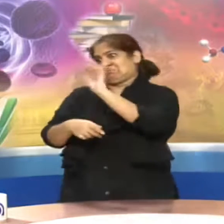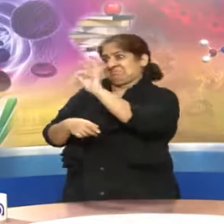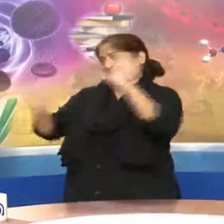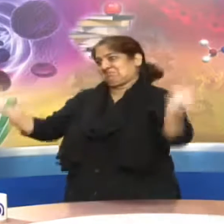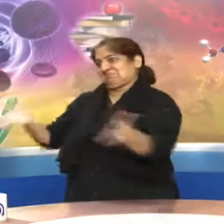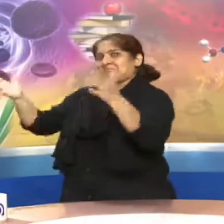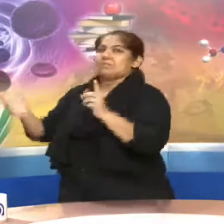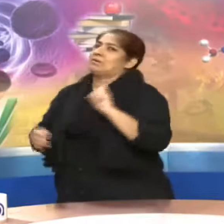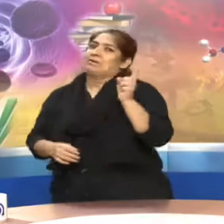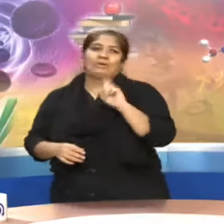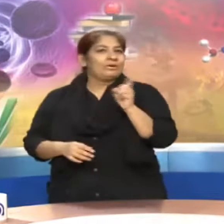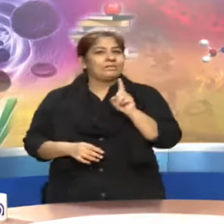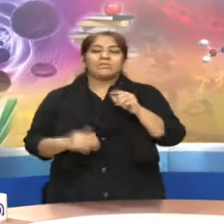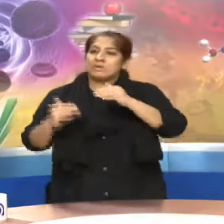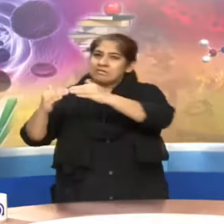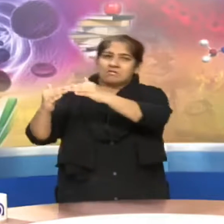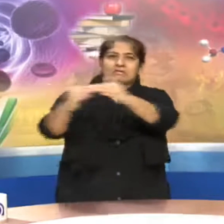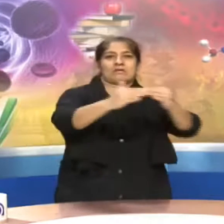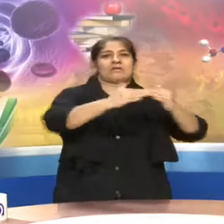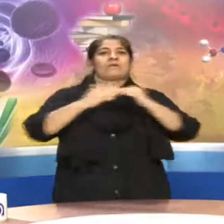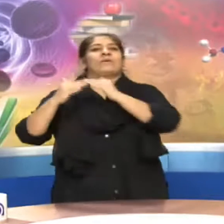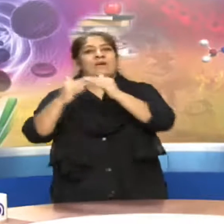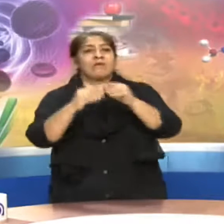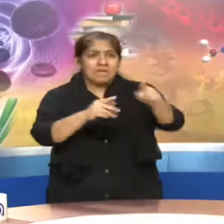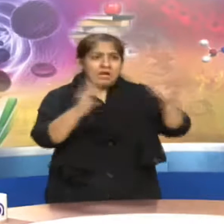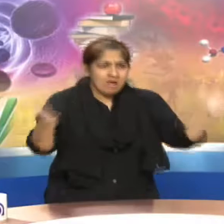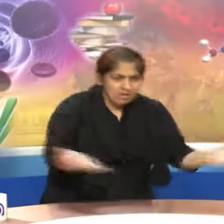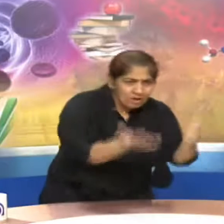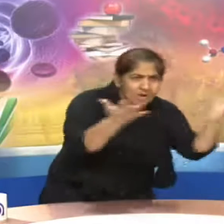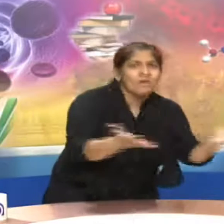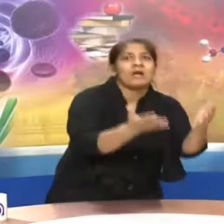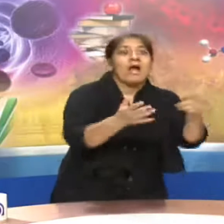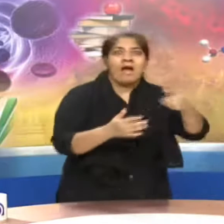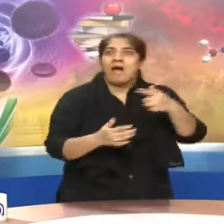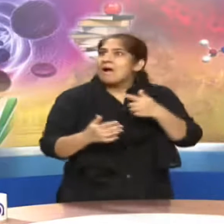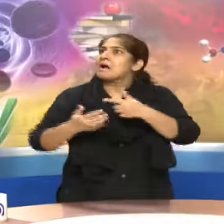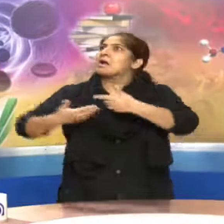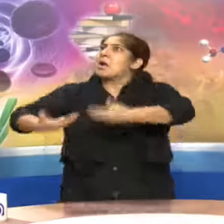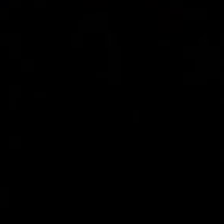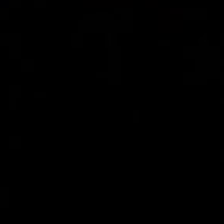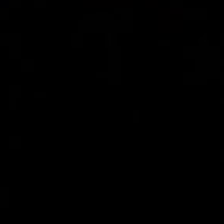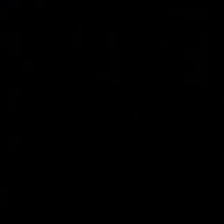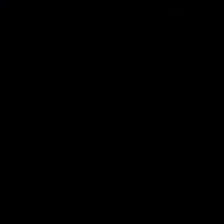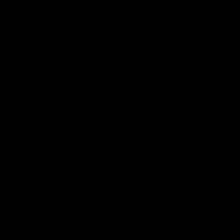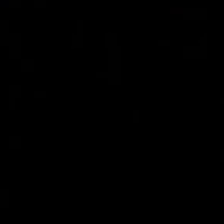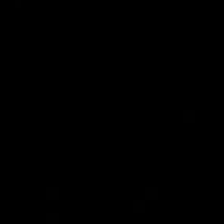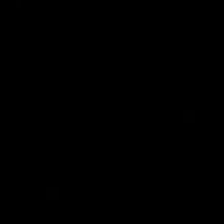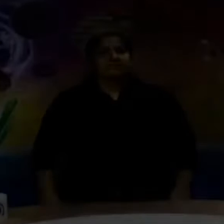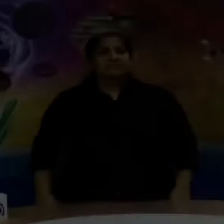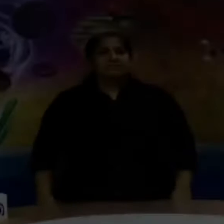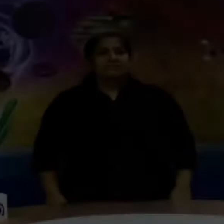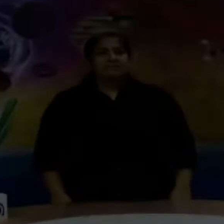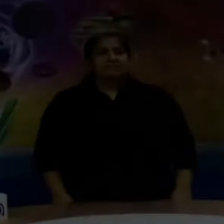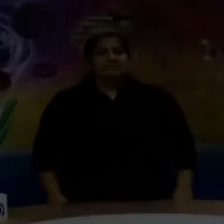support every person, every team member. So can say that supervisor